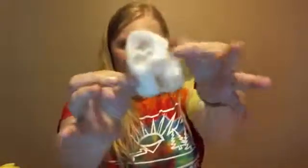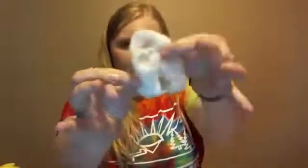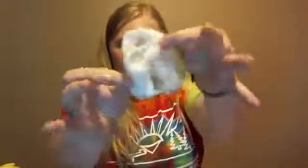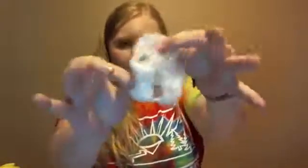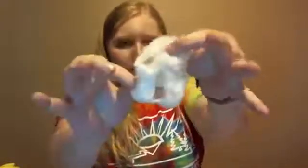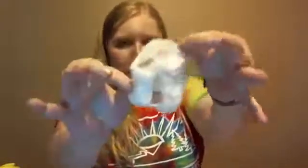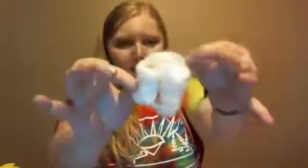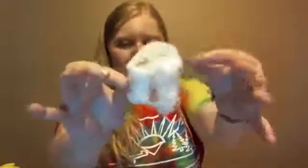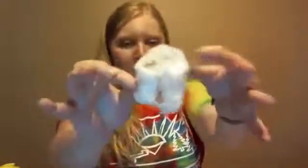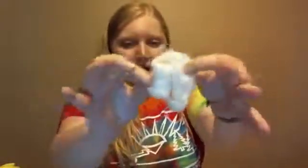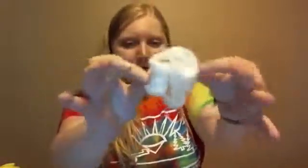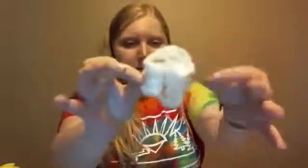They're very soft.